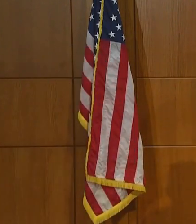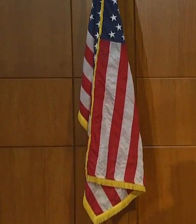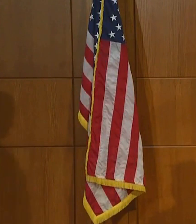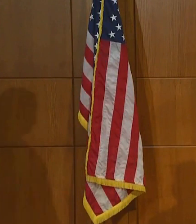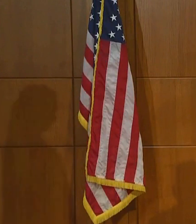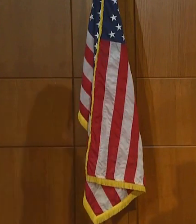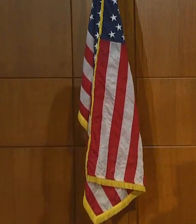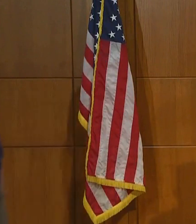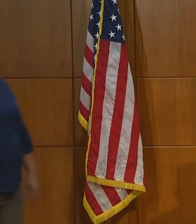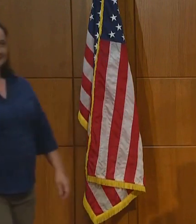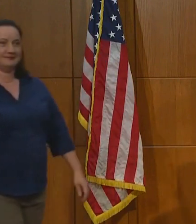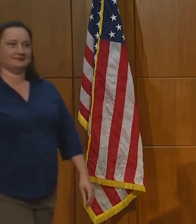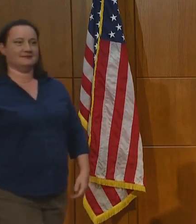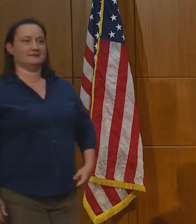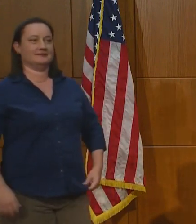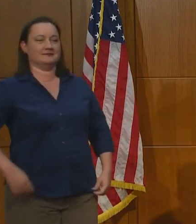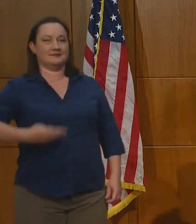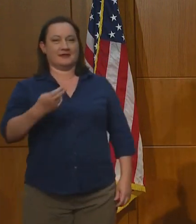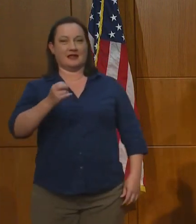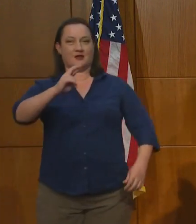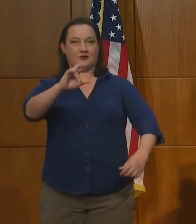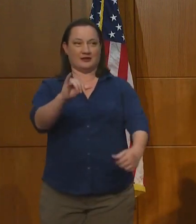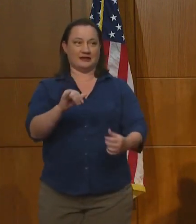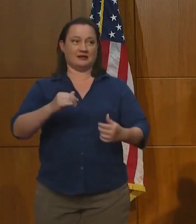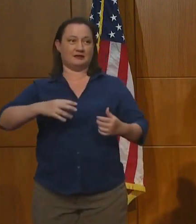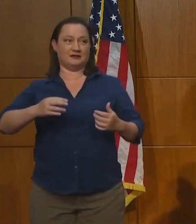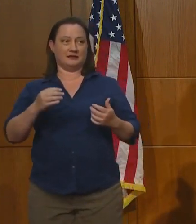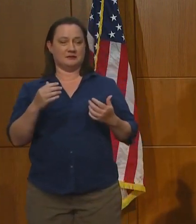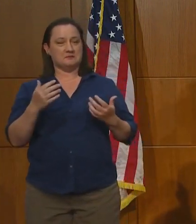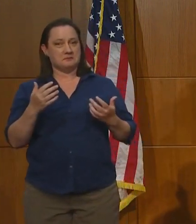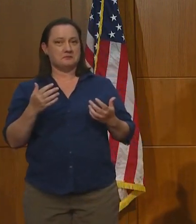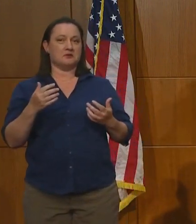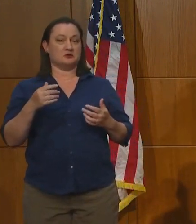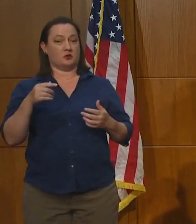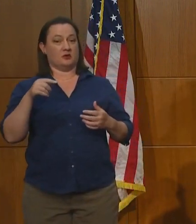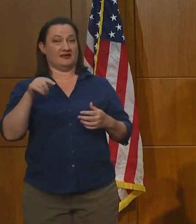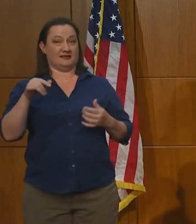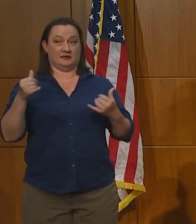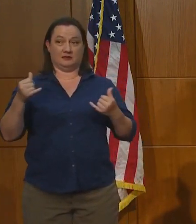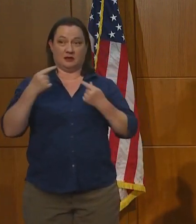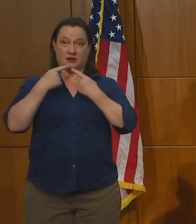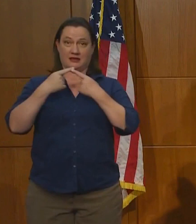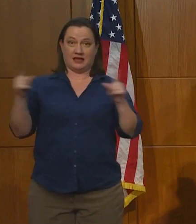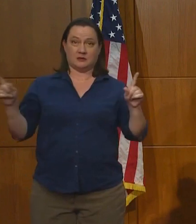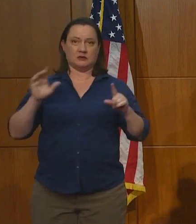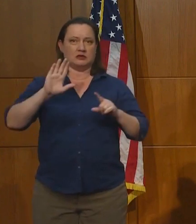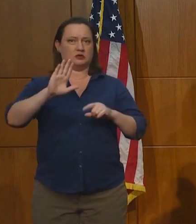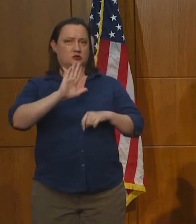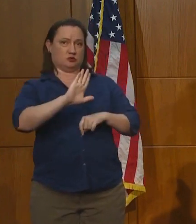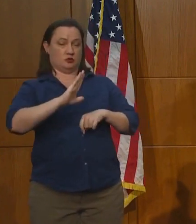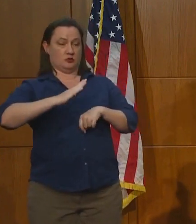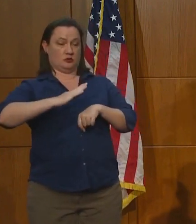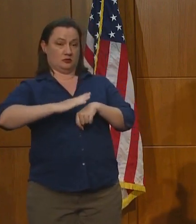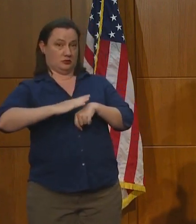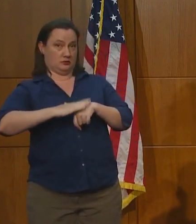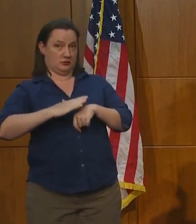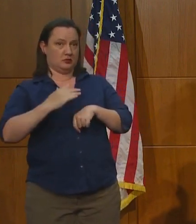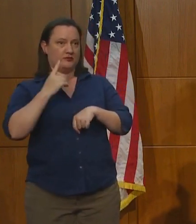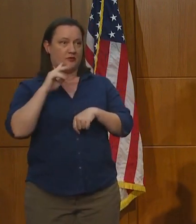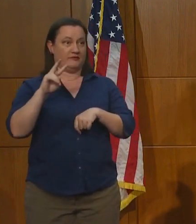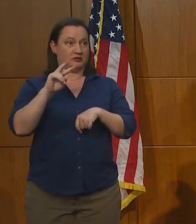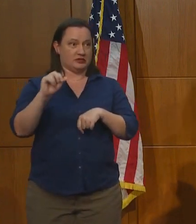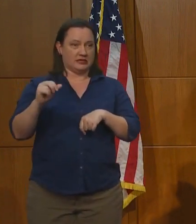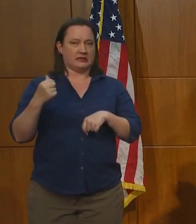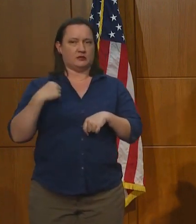Safe to say this is your warning shot to the people of Virginia that things need to change so that we don't end up like California